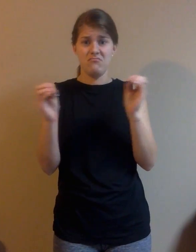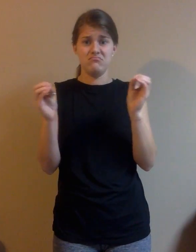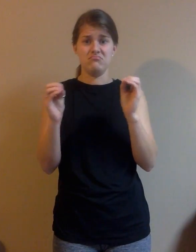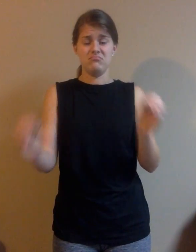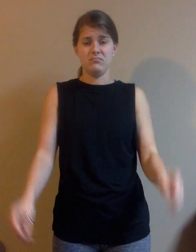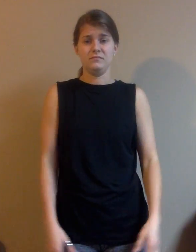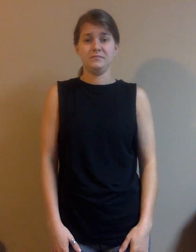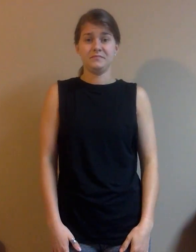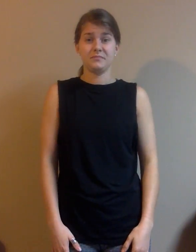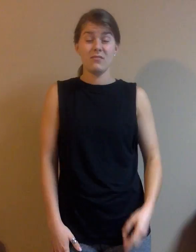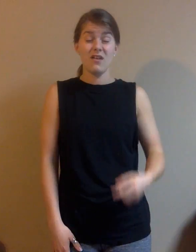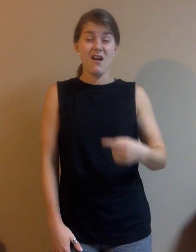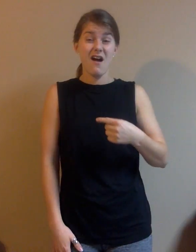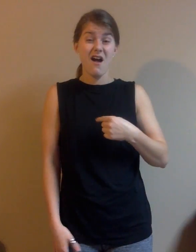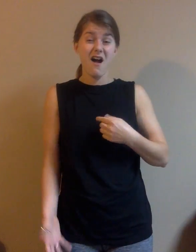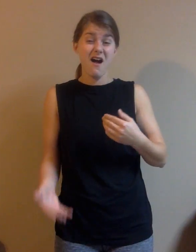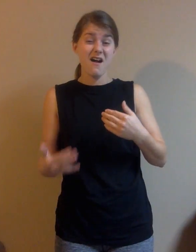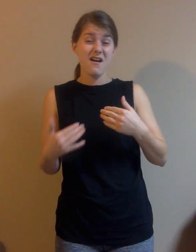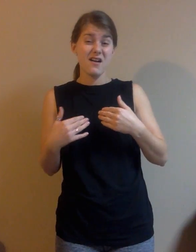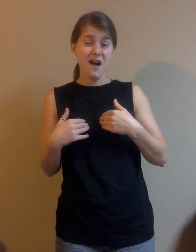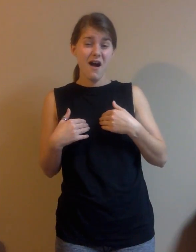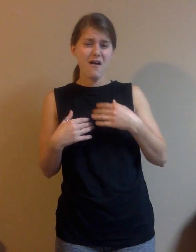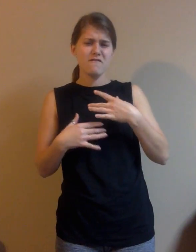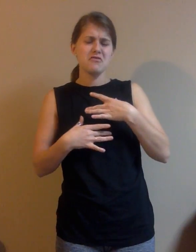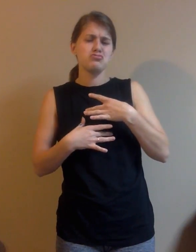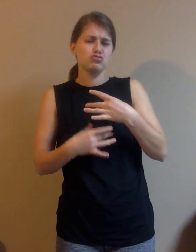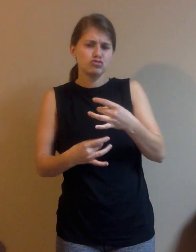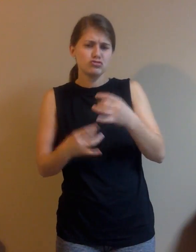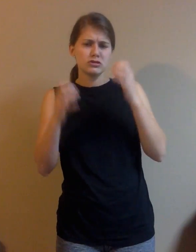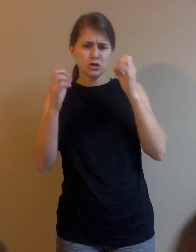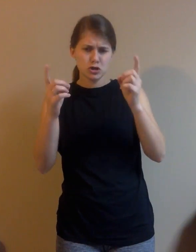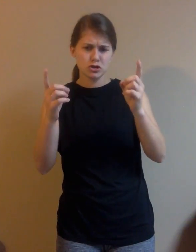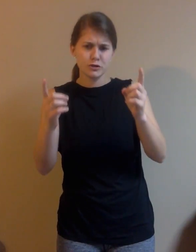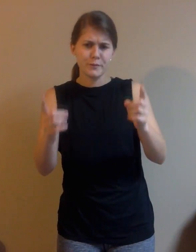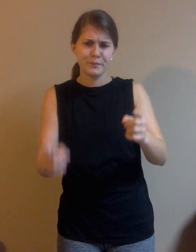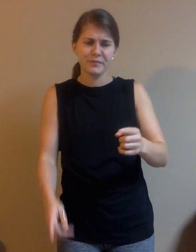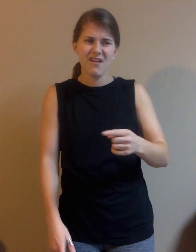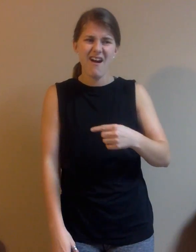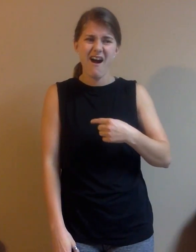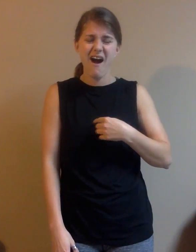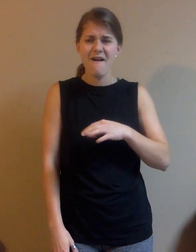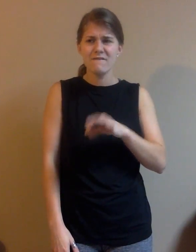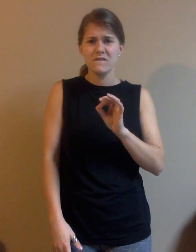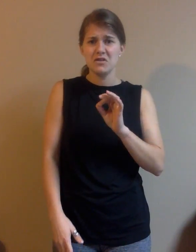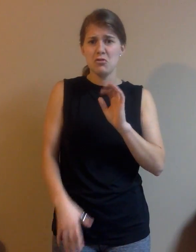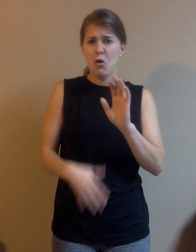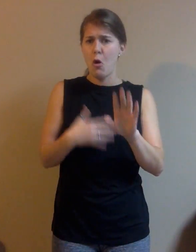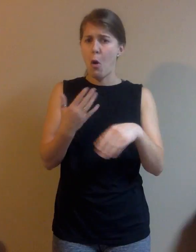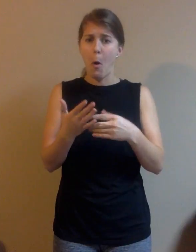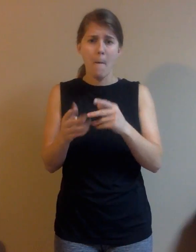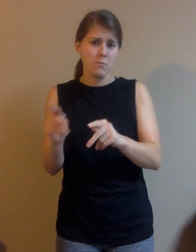Actually, what I find is everybody has an interest in education. Don't you? I find this very interesting. If you're at a dinner